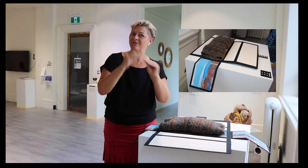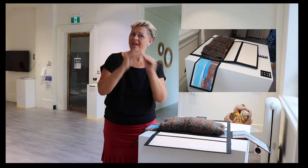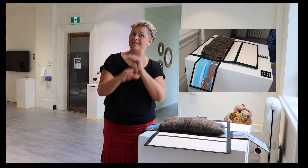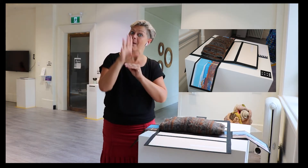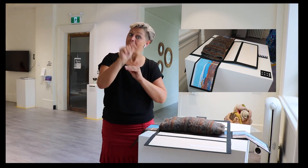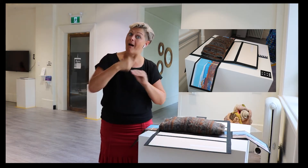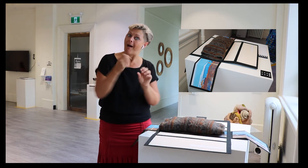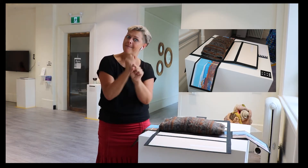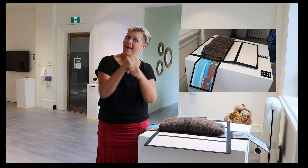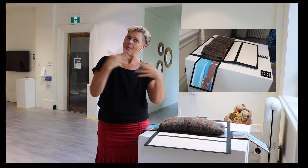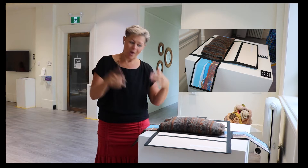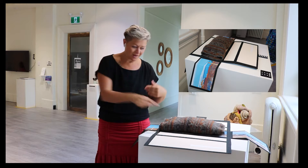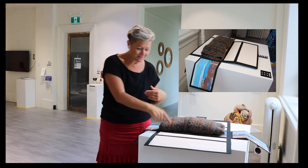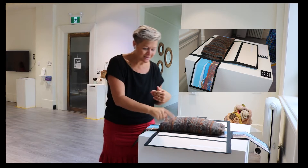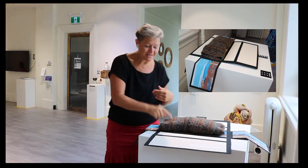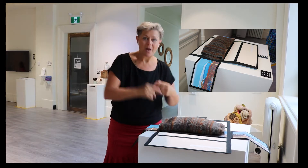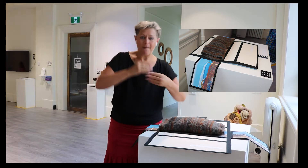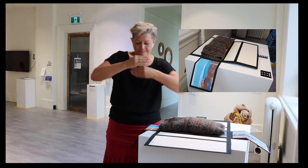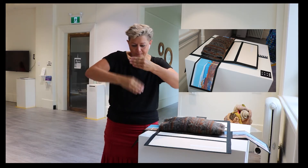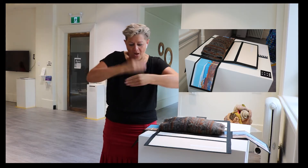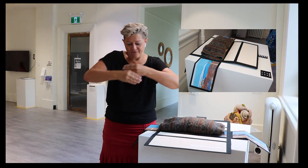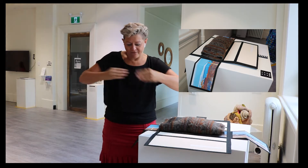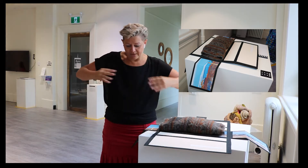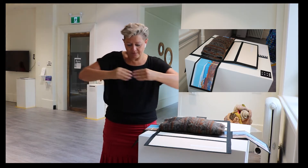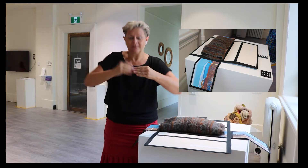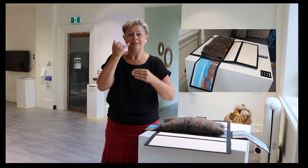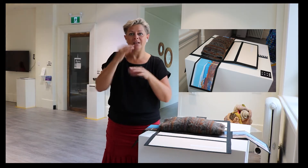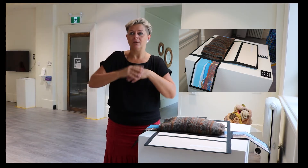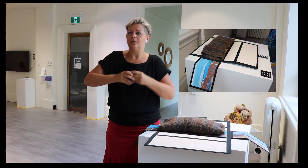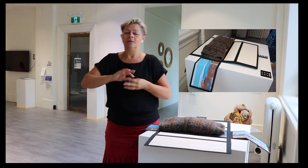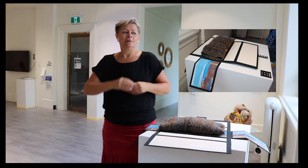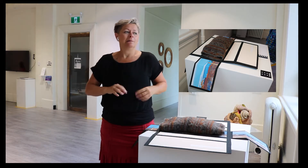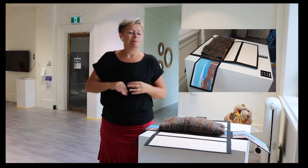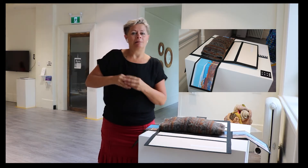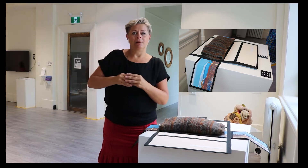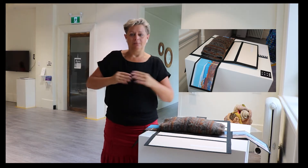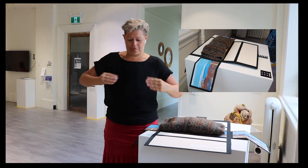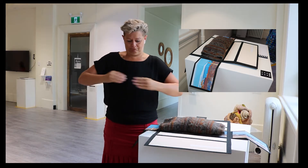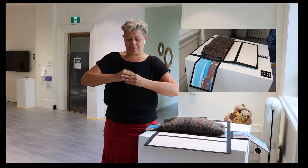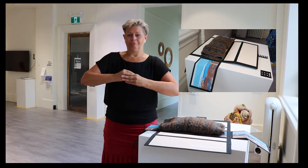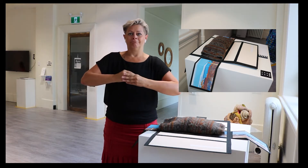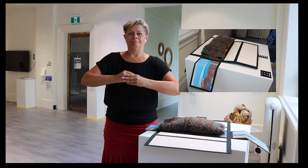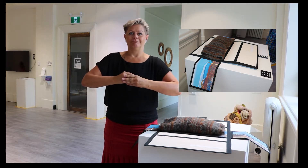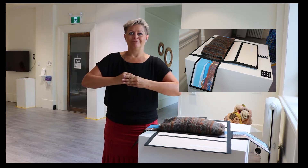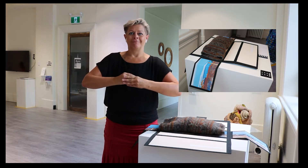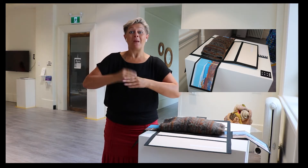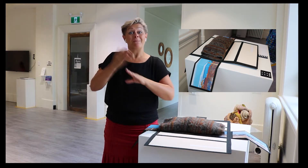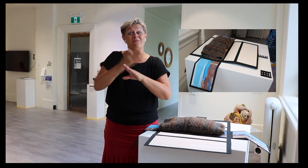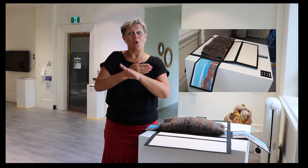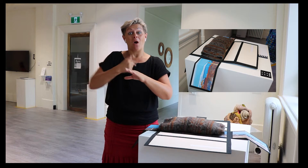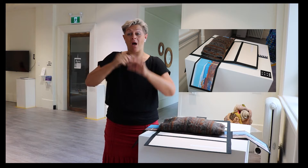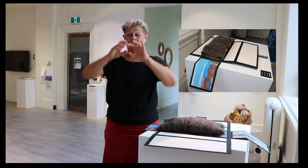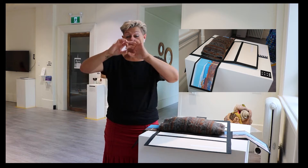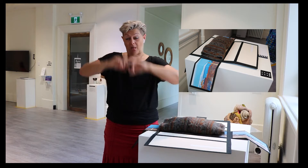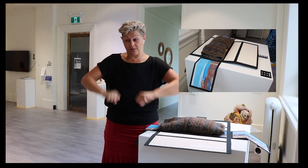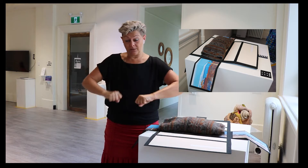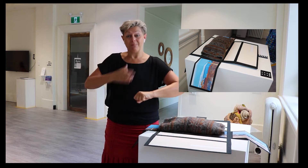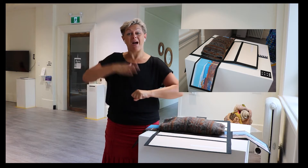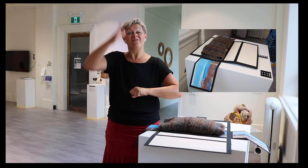it into this twiddle muff, a comforter for those with restless hands. Before I unraveled it, my dad wore it while leaning on